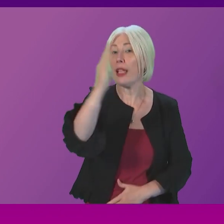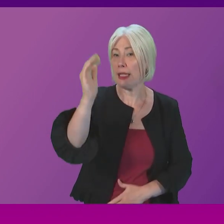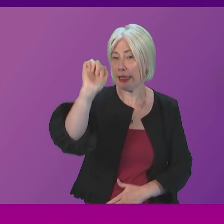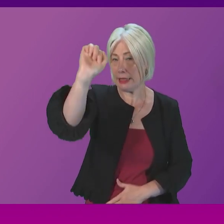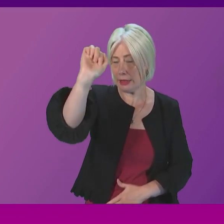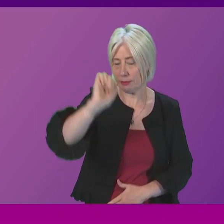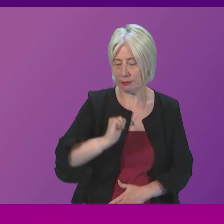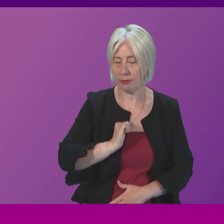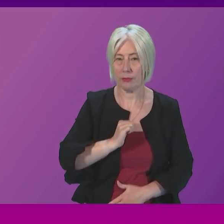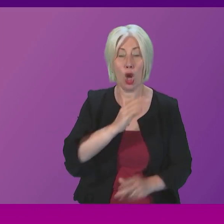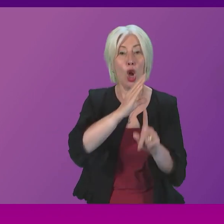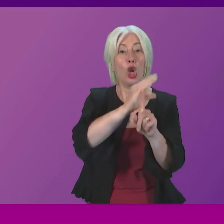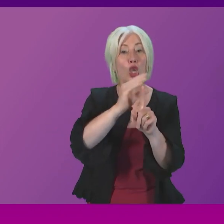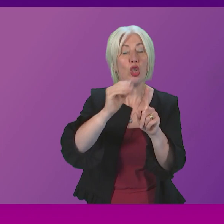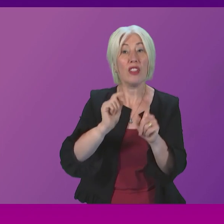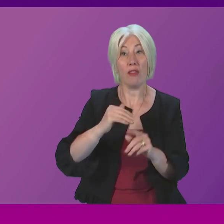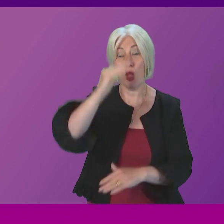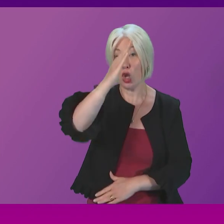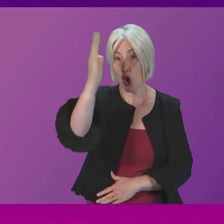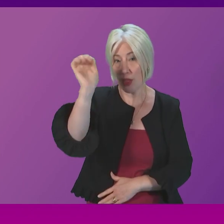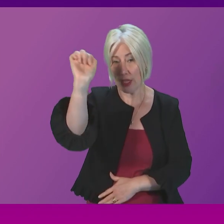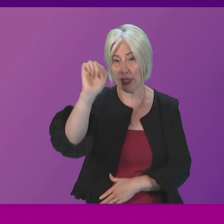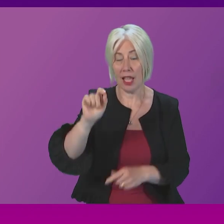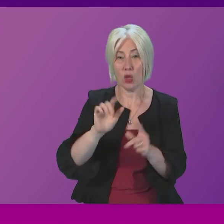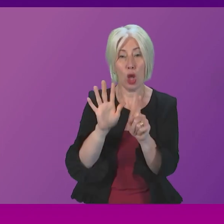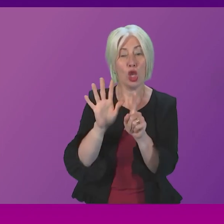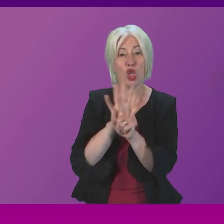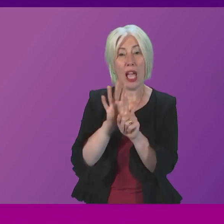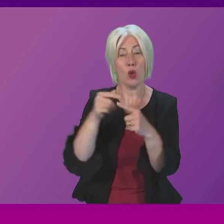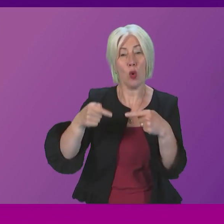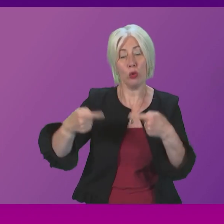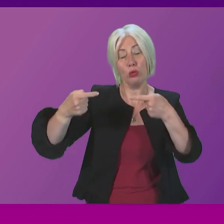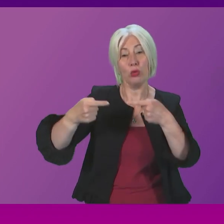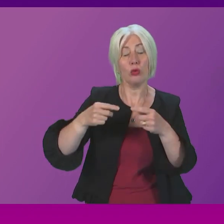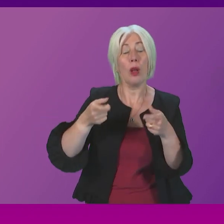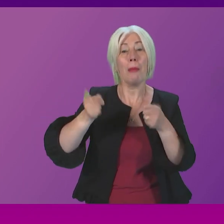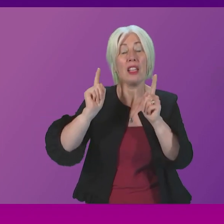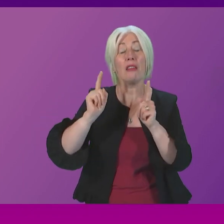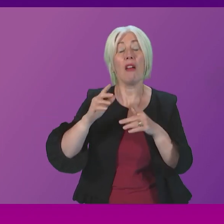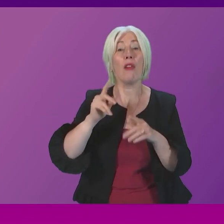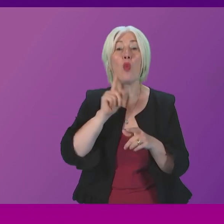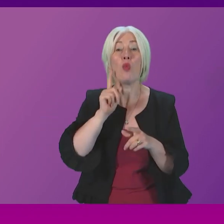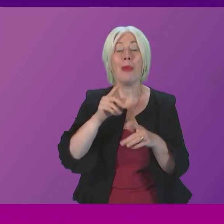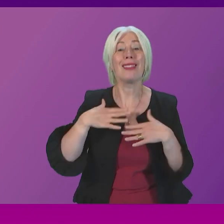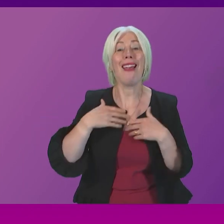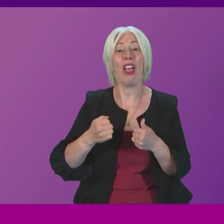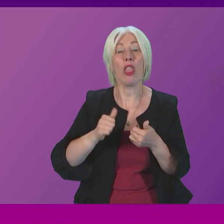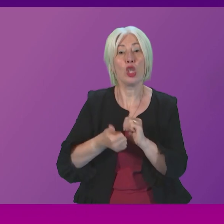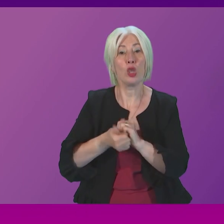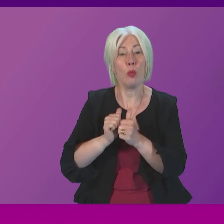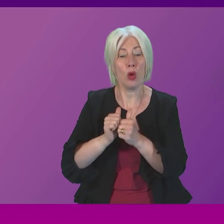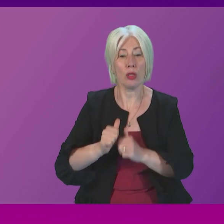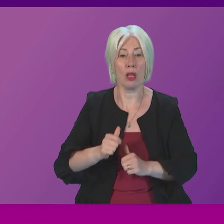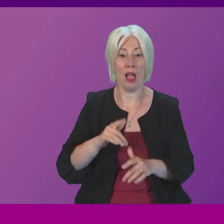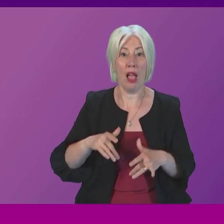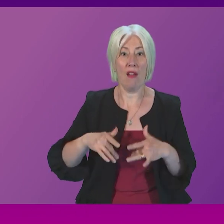Conservative Member of Parliament for the North East and Shadow Minister for Public Health, Women's Health and Sport. I'd just like to say it's quite